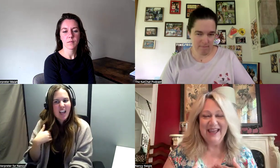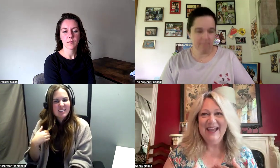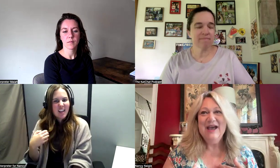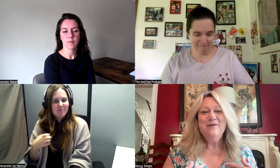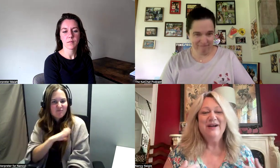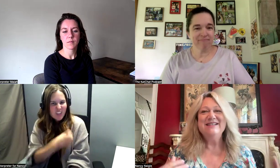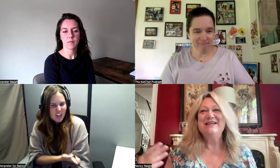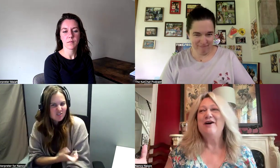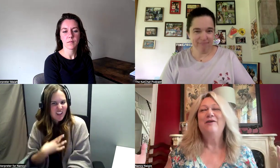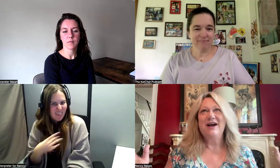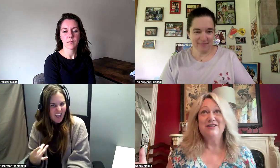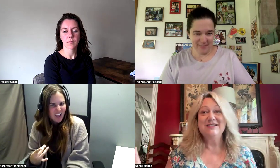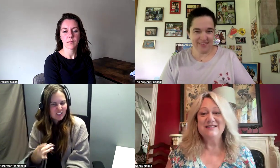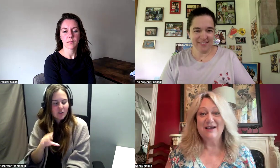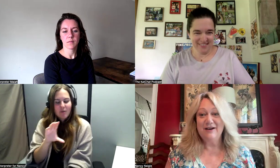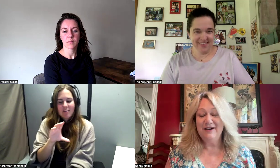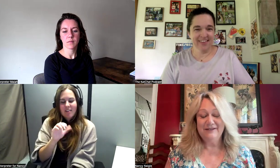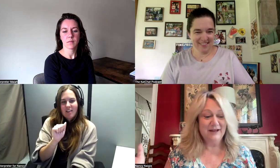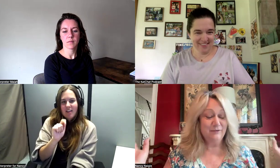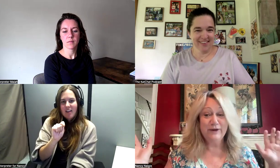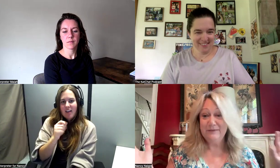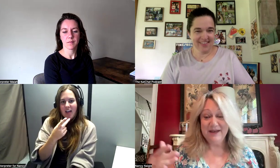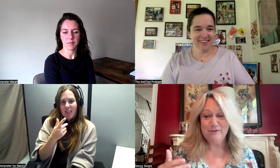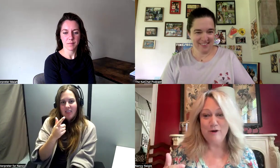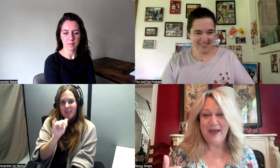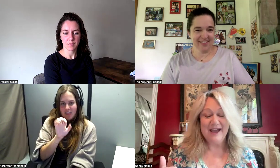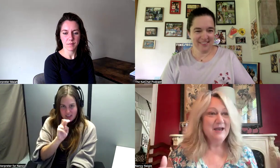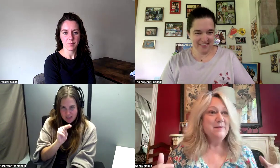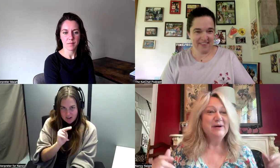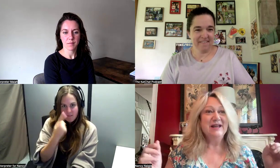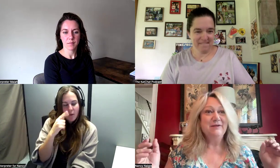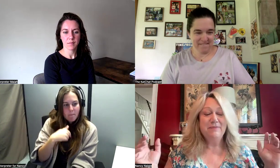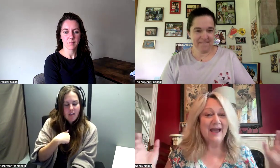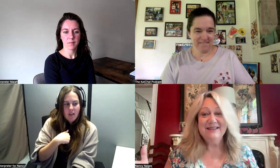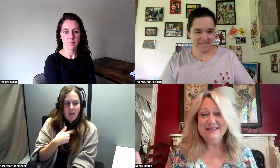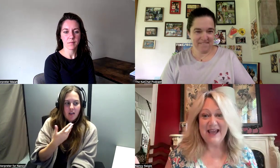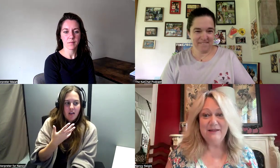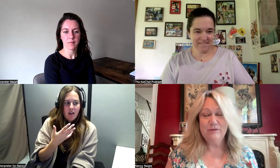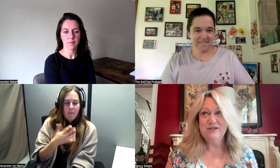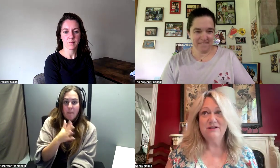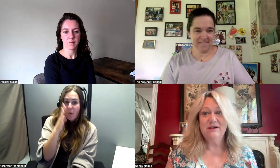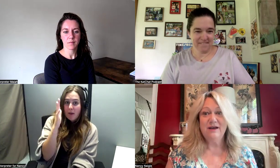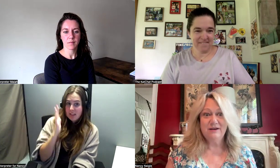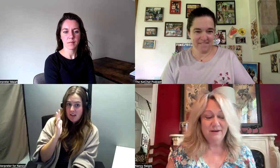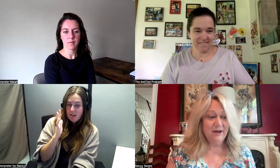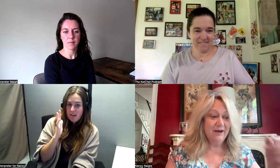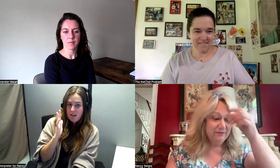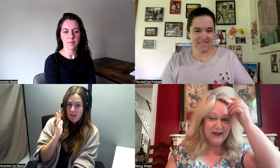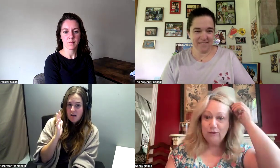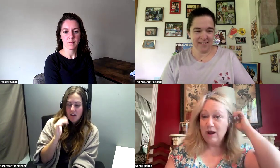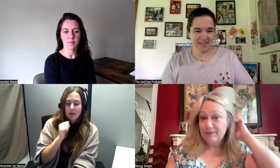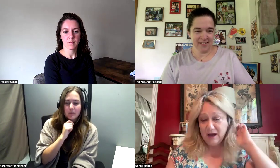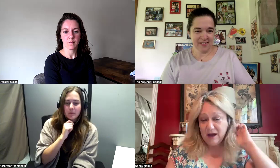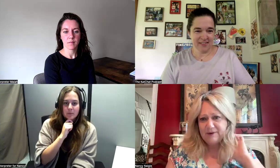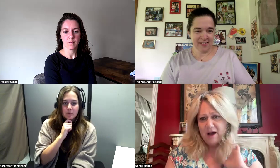Mm-hmm. me, was, oh gosh, and this is like a really big throwback, but back in the day, there was